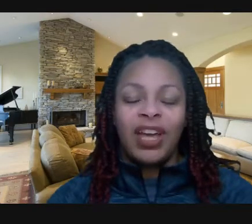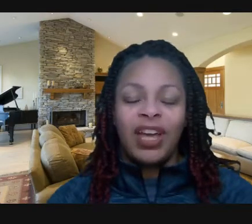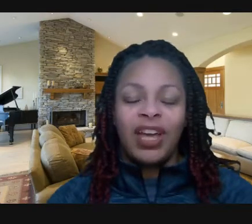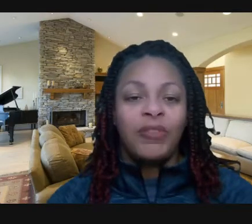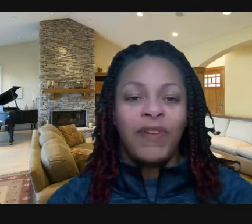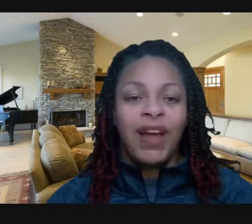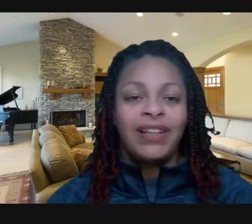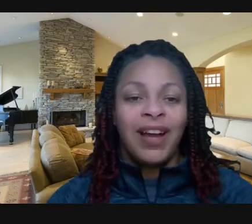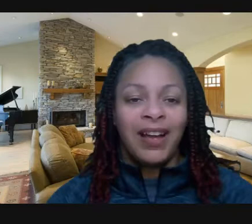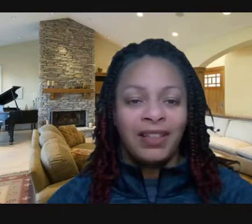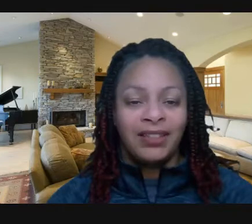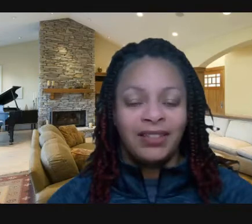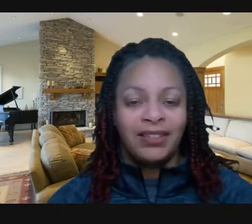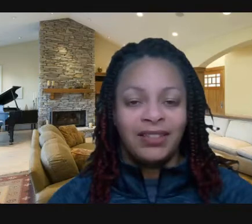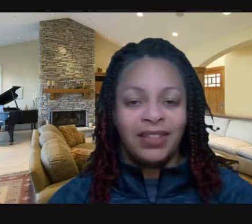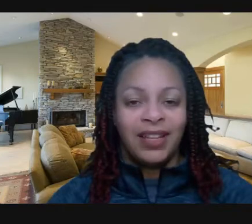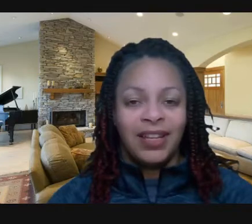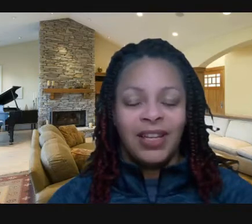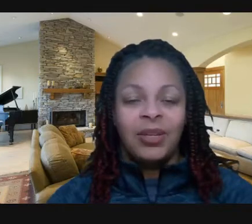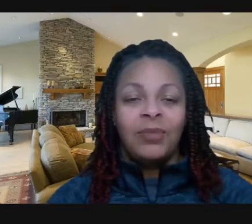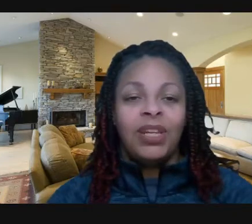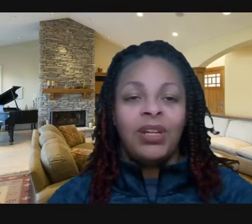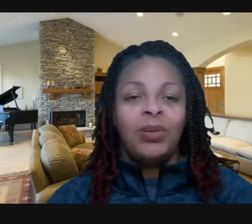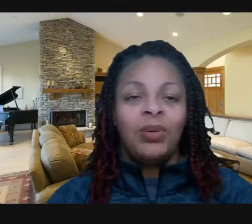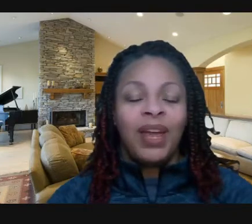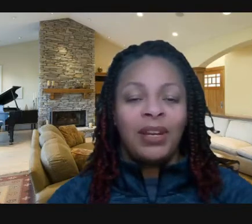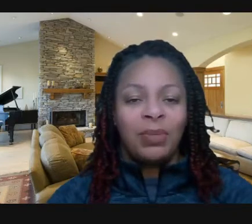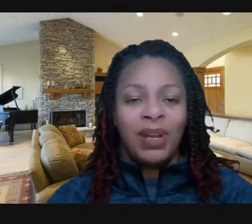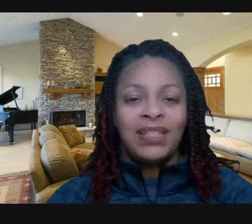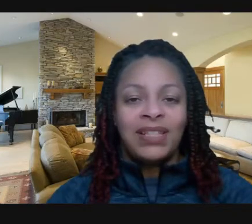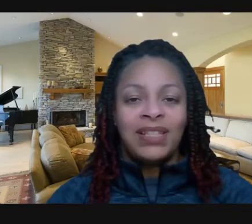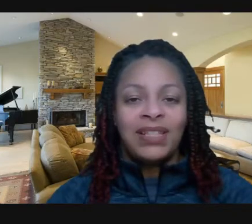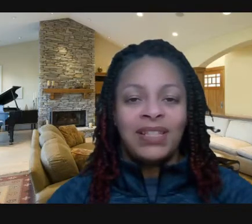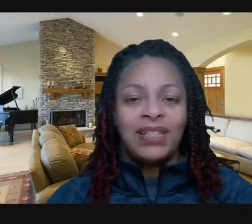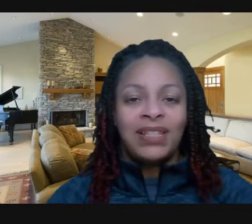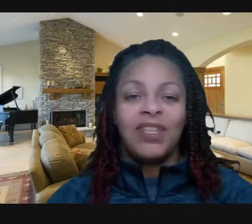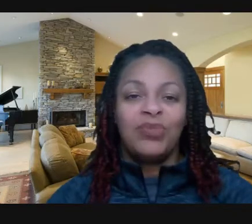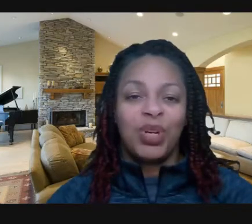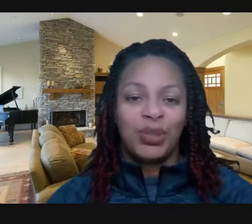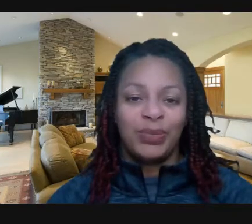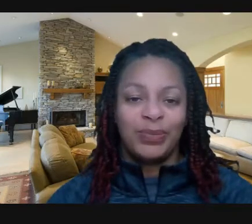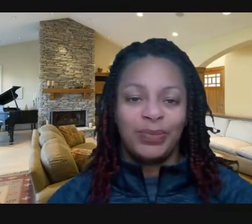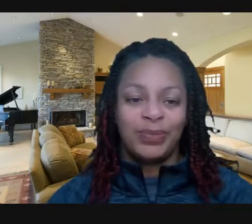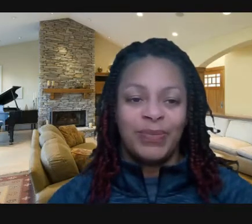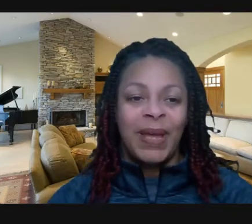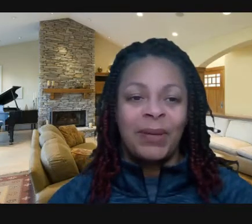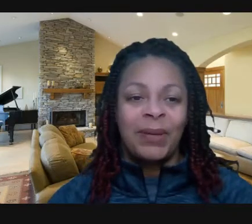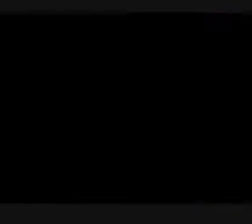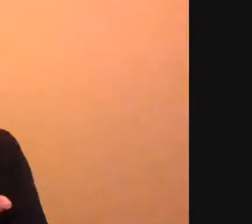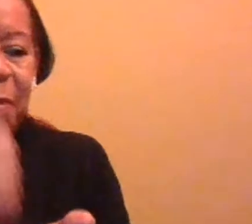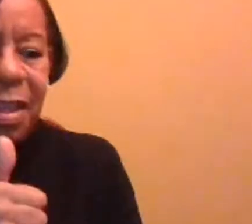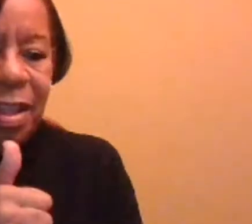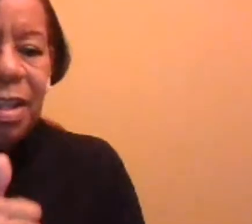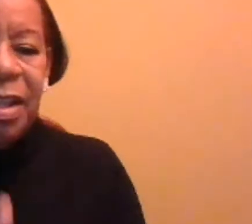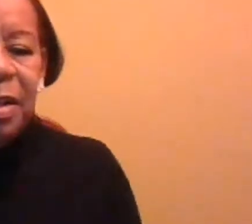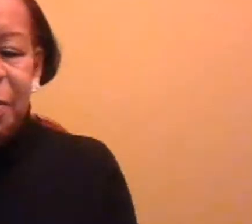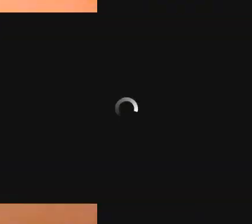glorified God. May the Lord add a blessing to the reading of his word. Amen.